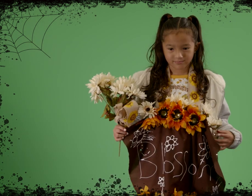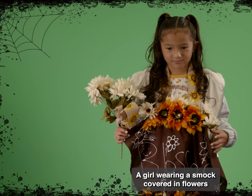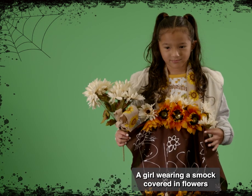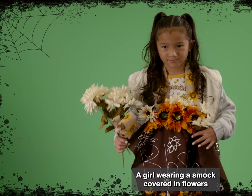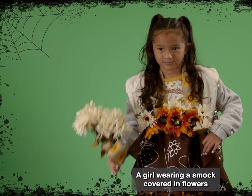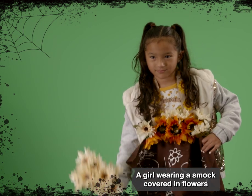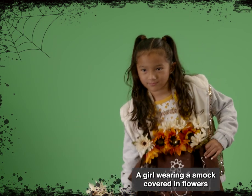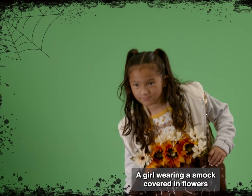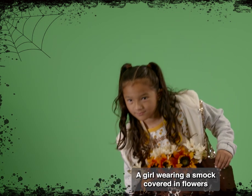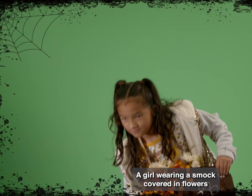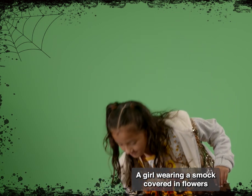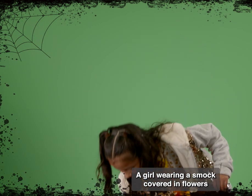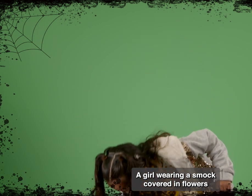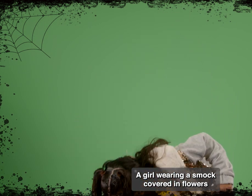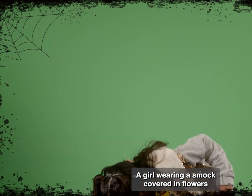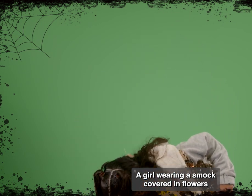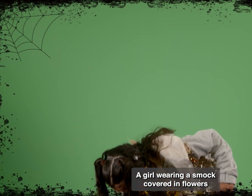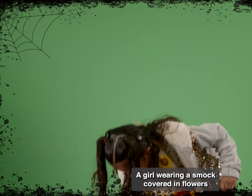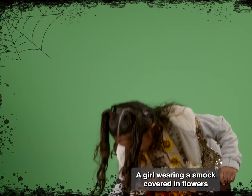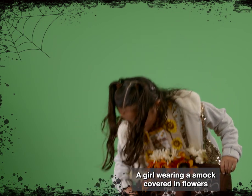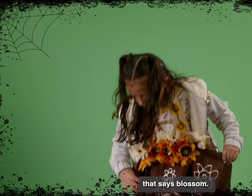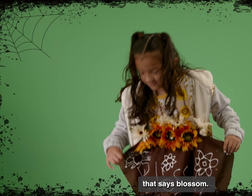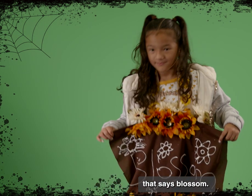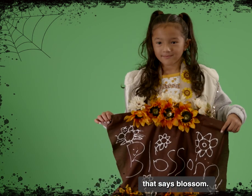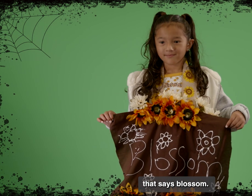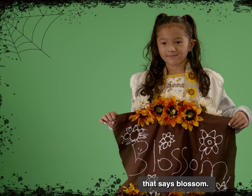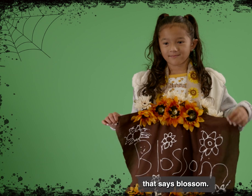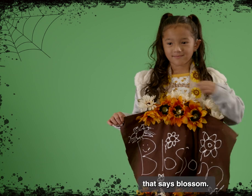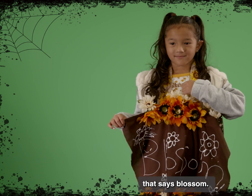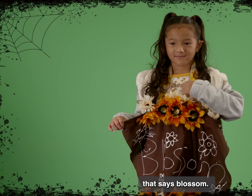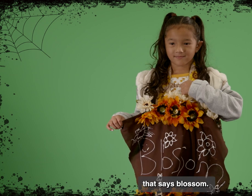A girl wearing a smock covered in flowers that says blossom.